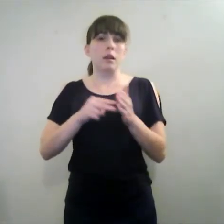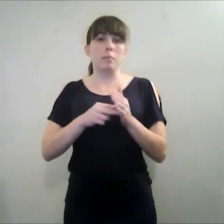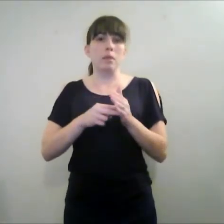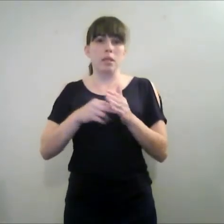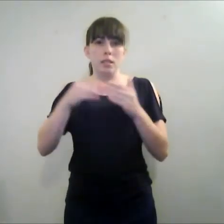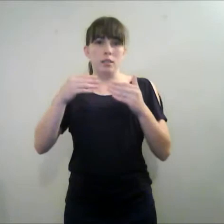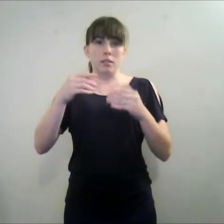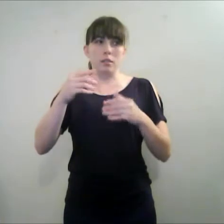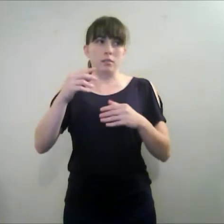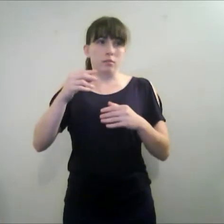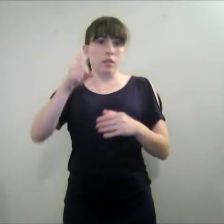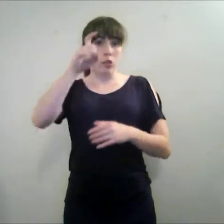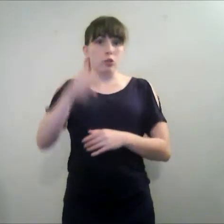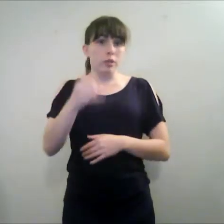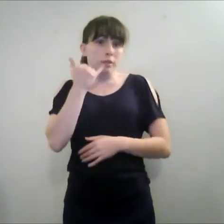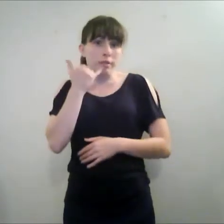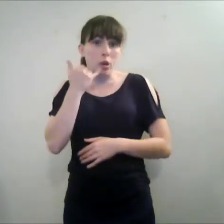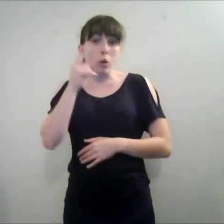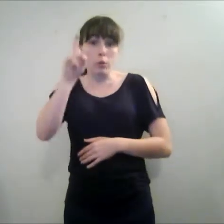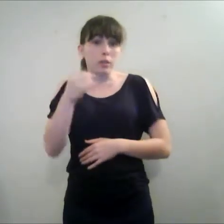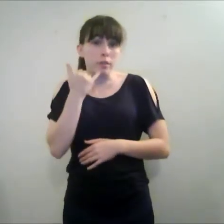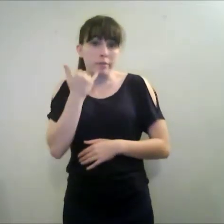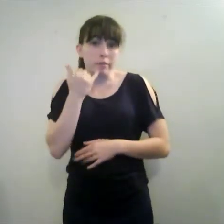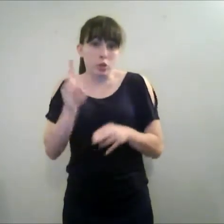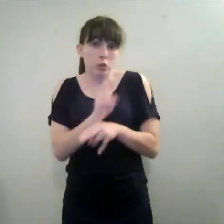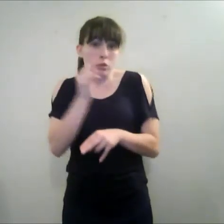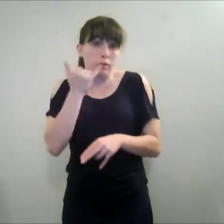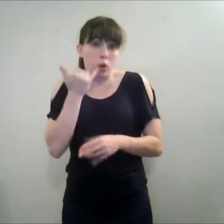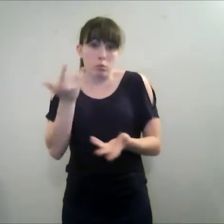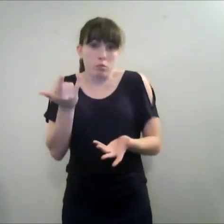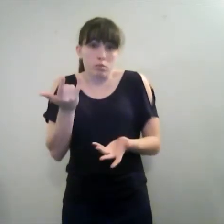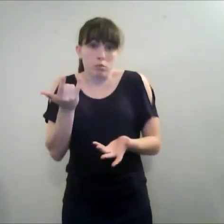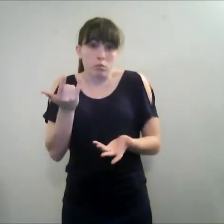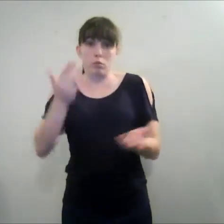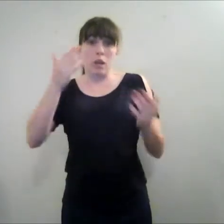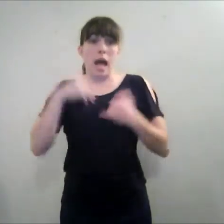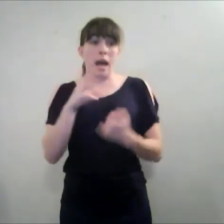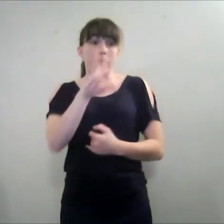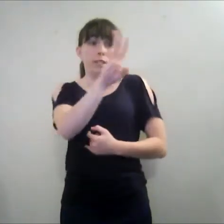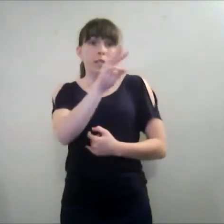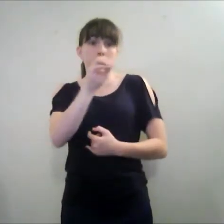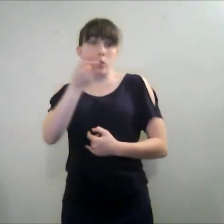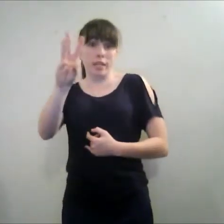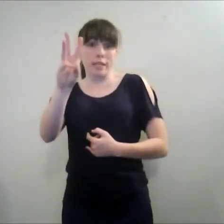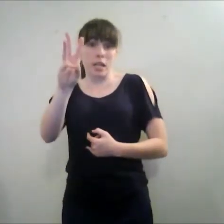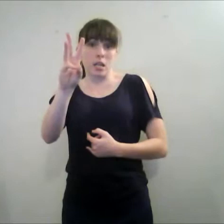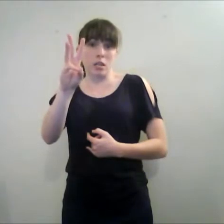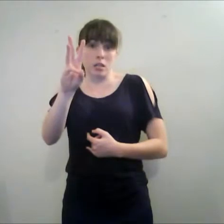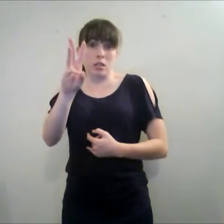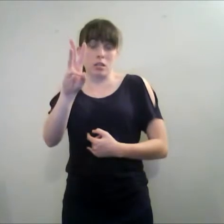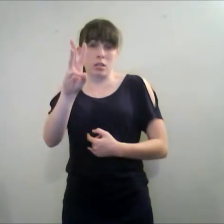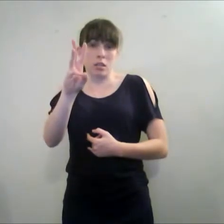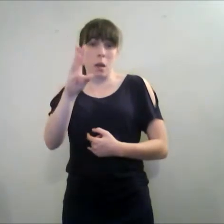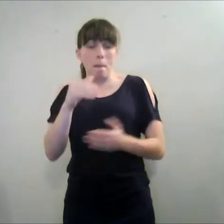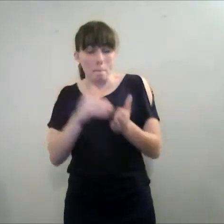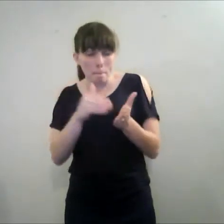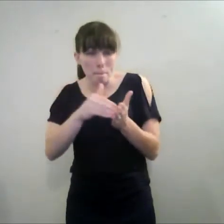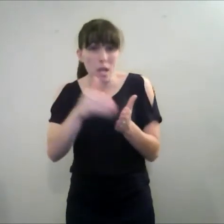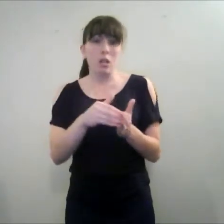it work on mobile phones. There are 6.6 billion mobile phone subscriptions. My favourite statistic of all time, only 4 billion toothbrushes in the world. That